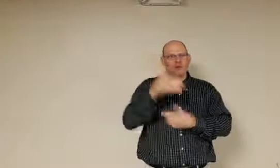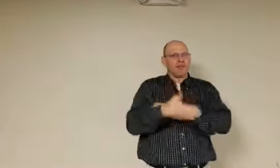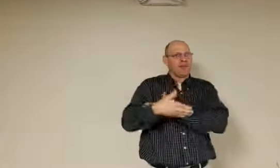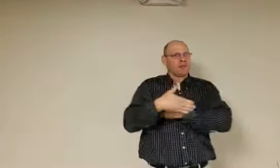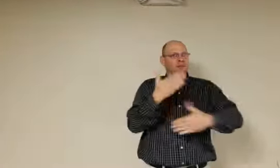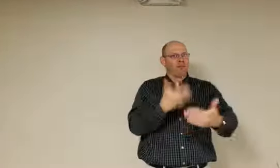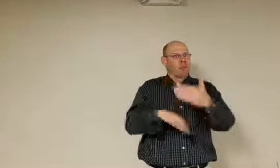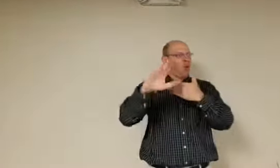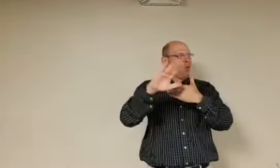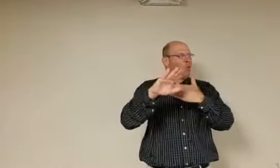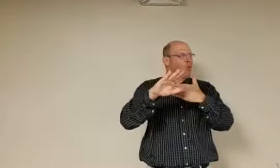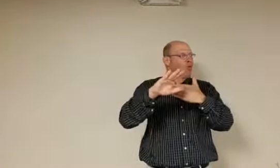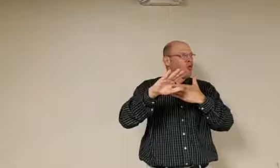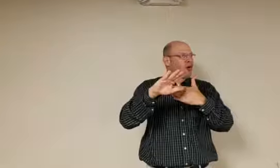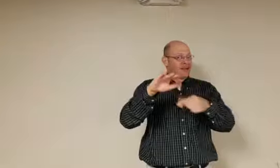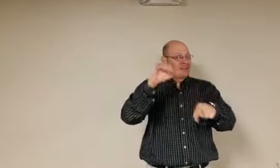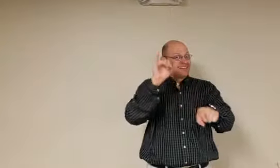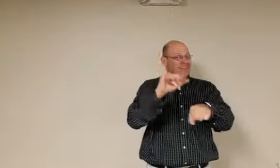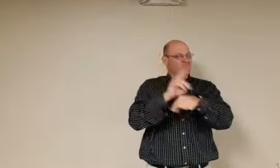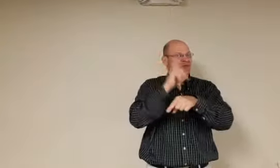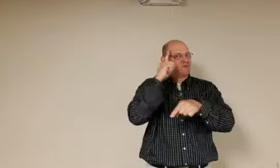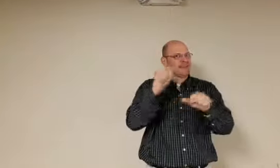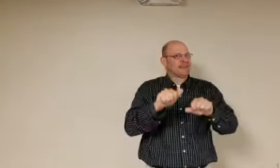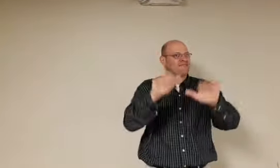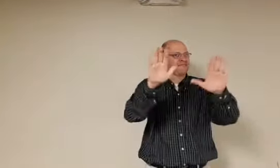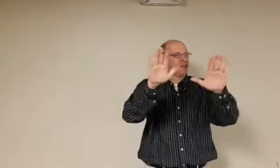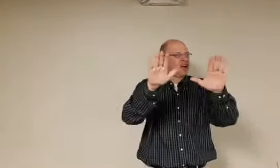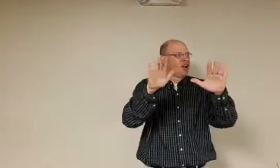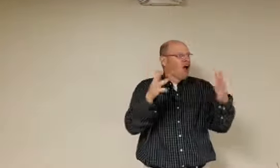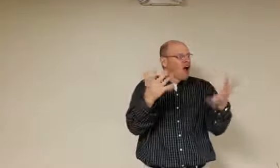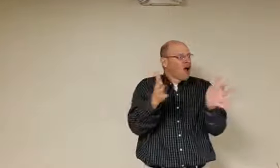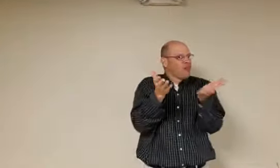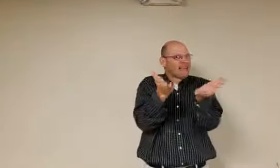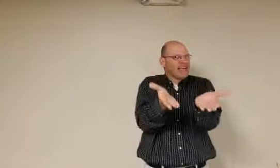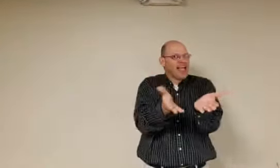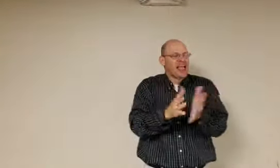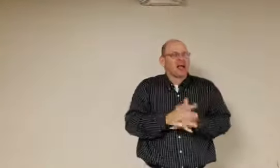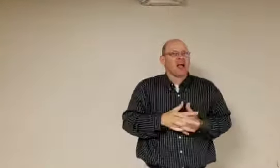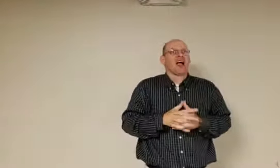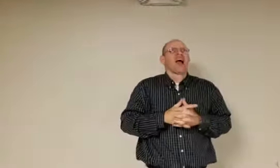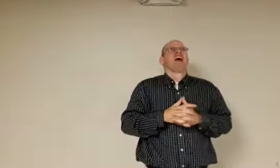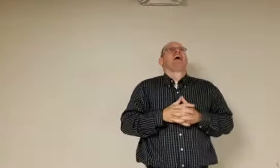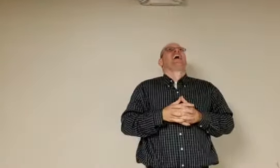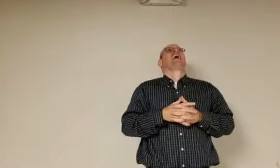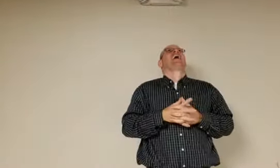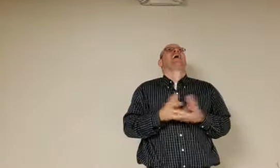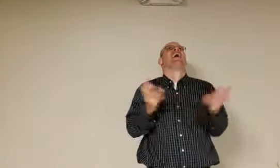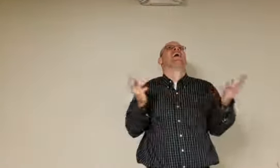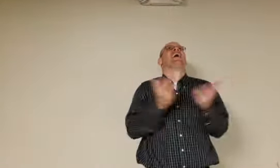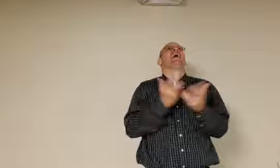And they were talking about the red calf, the red heifer has been born, and